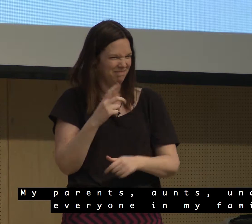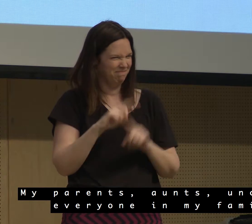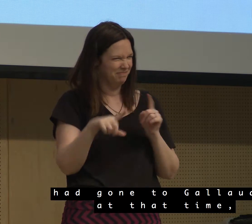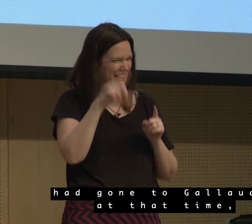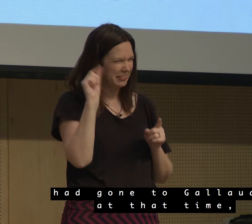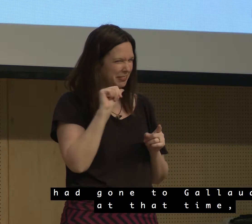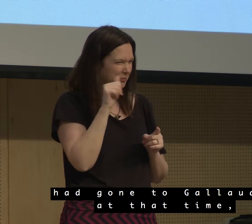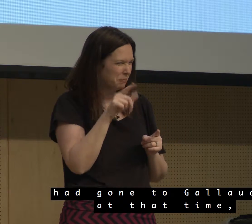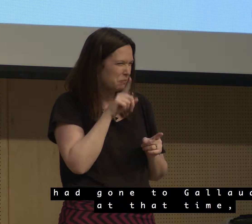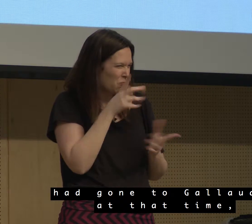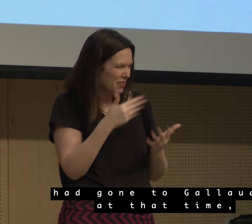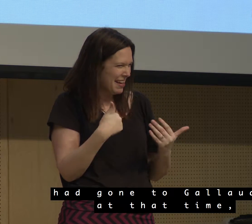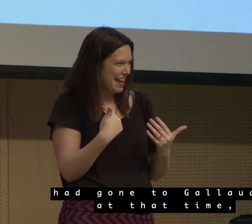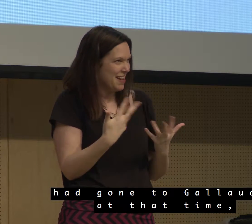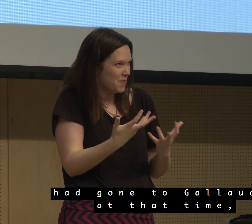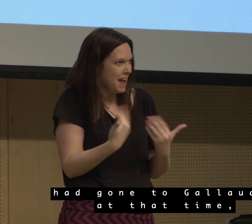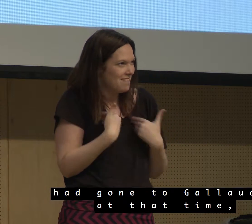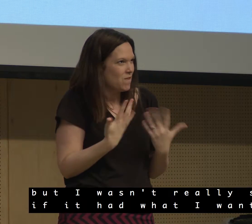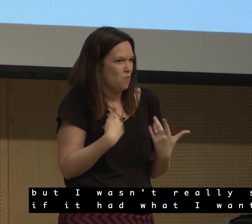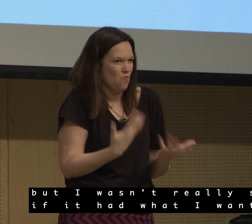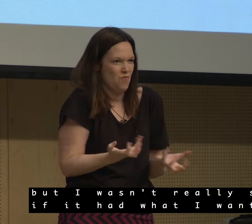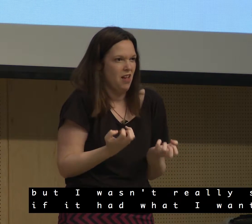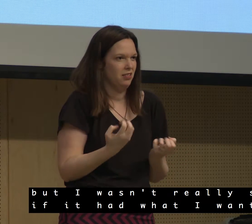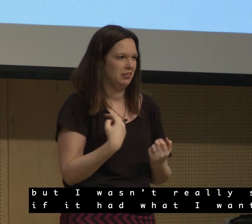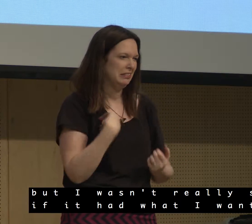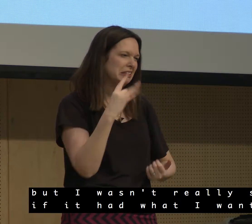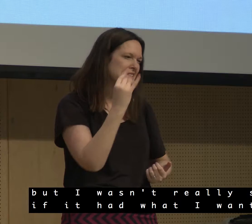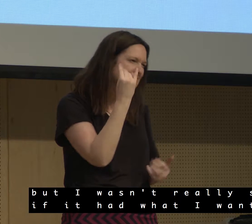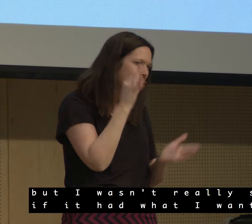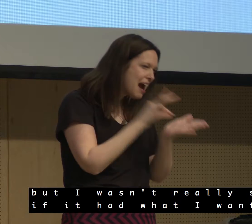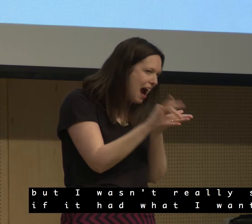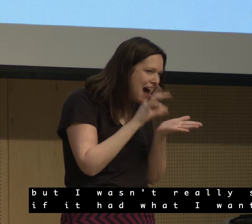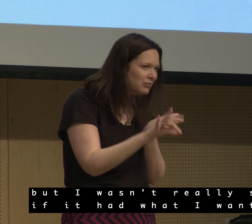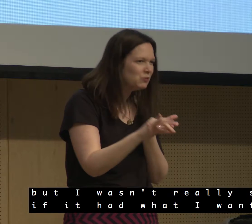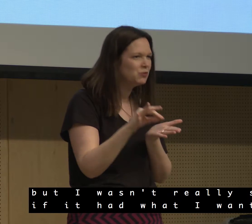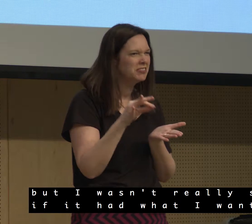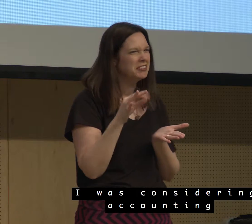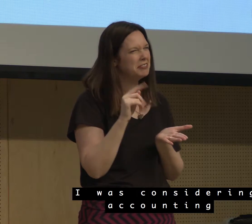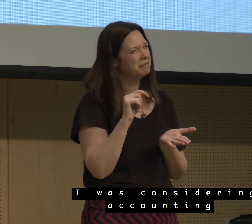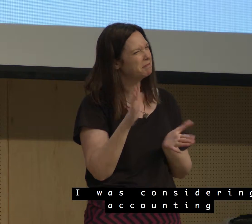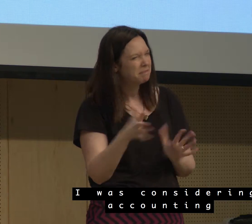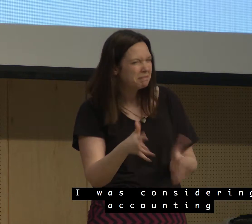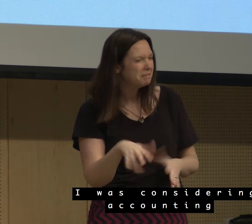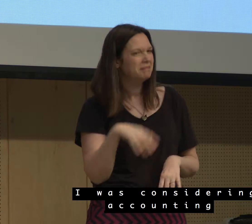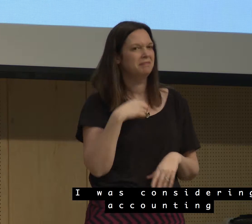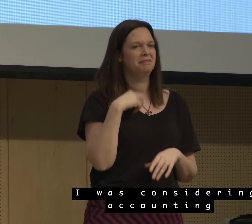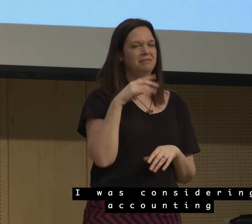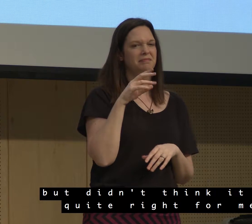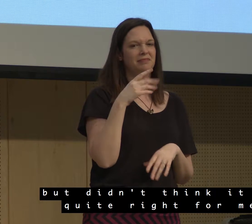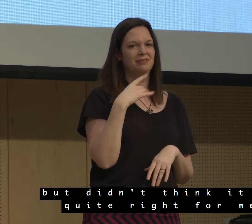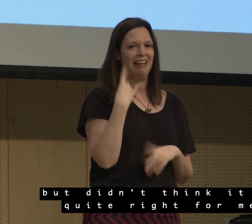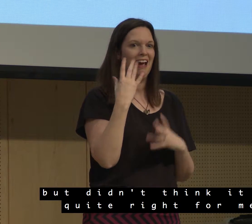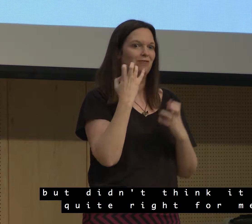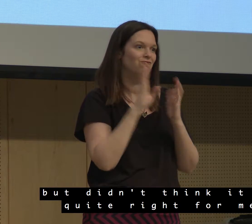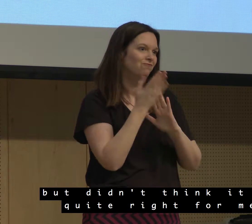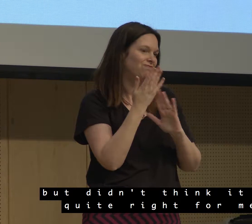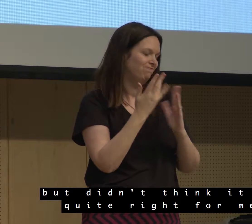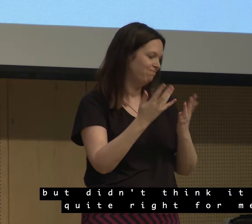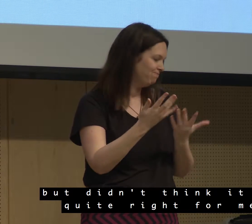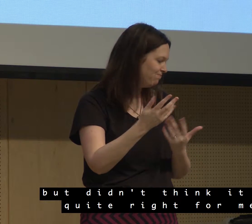my family had gone to Gallaudet at that time, but I wasn't really sure if it had what I wanted. I was considering accounting, but didn't think it was quite right